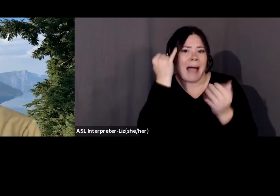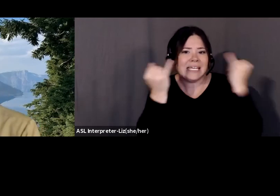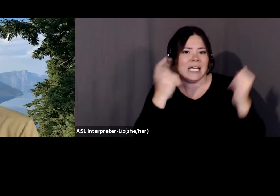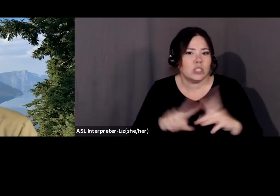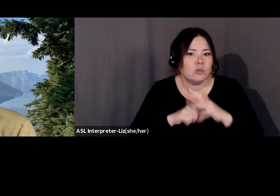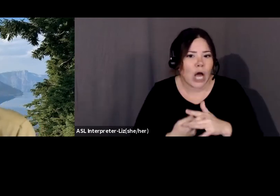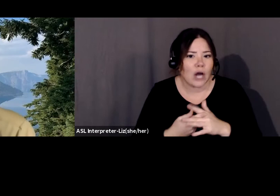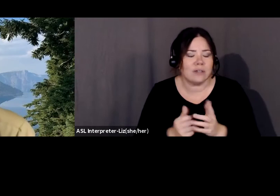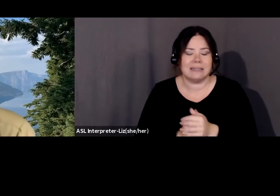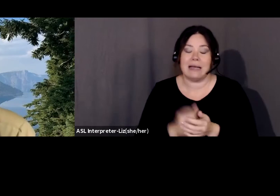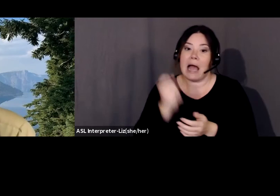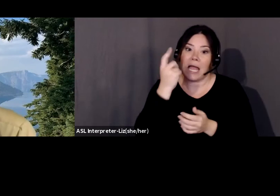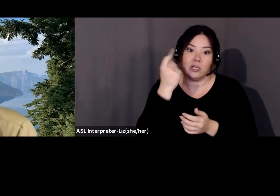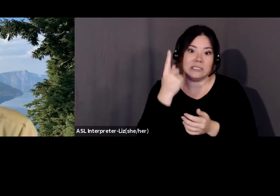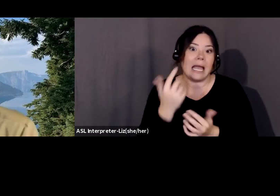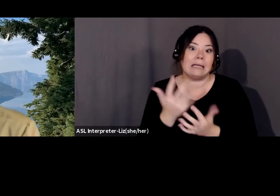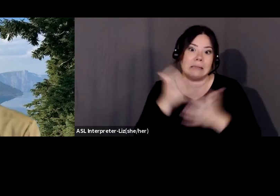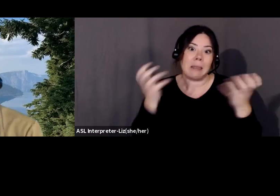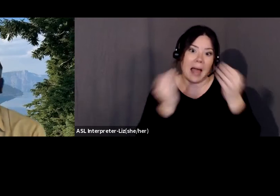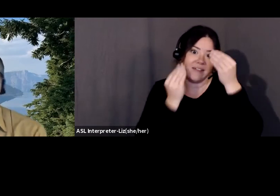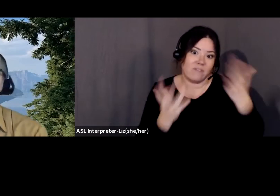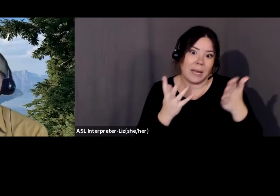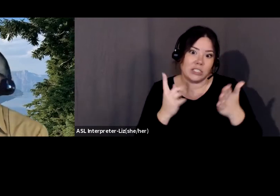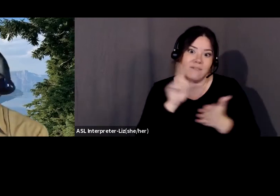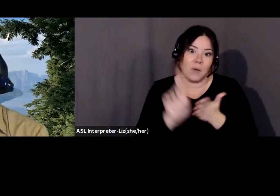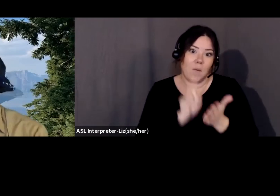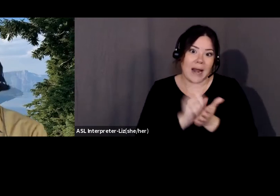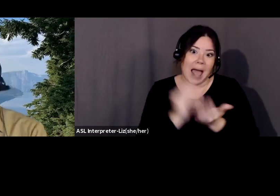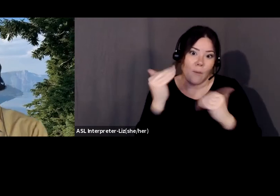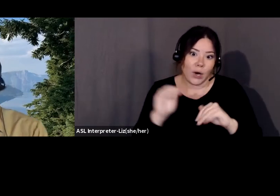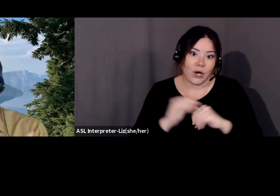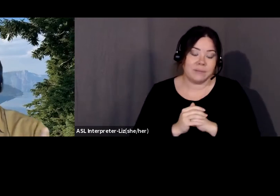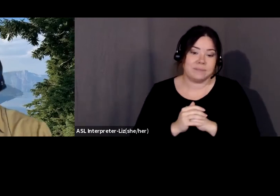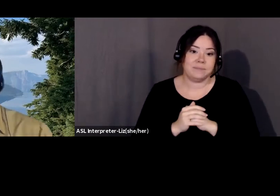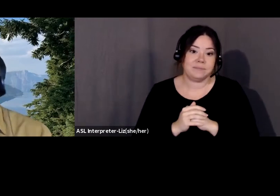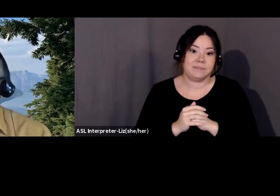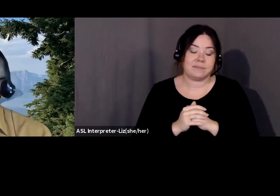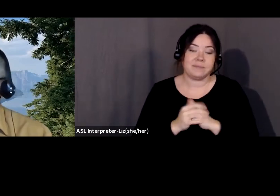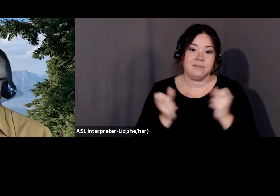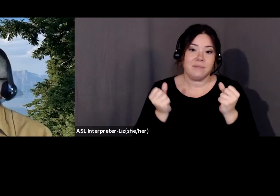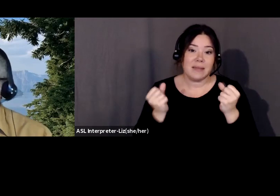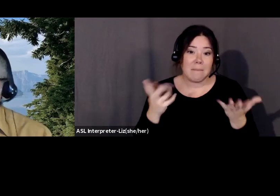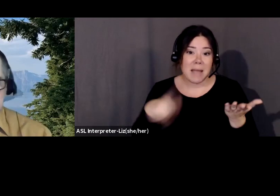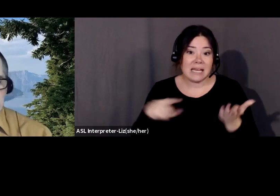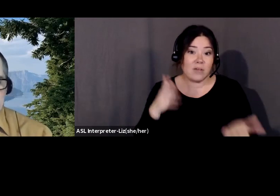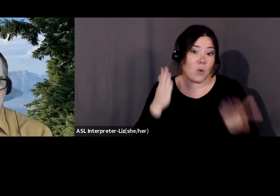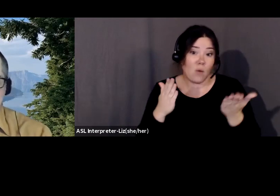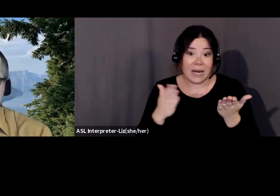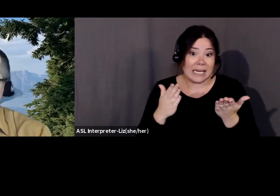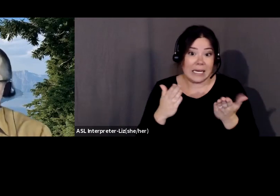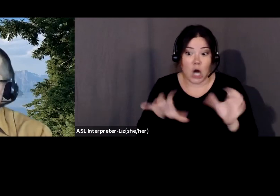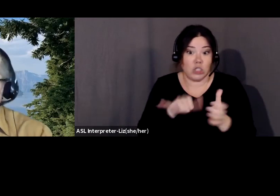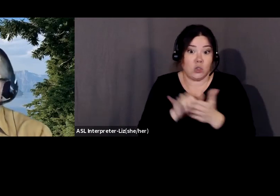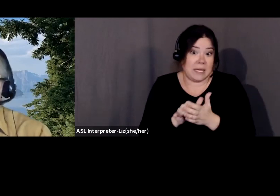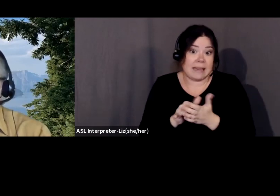of information to share in an hour. And many of you may already be doing many of the things I described. But what